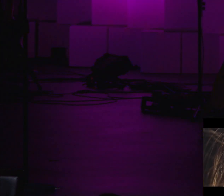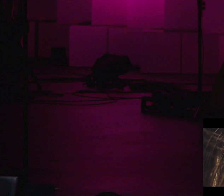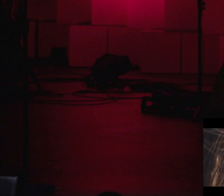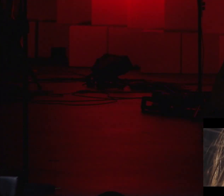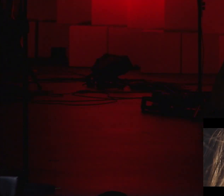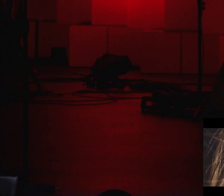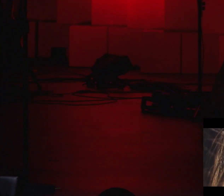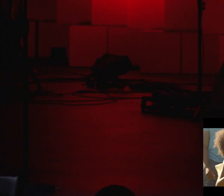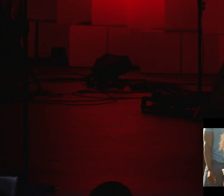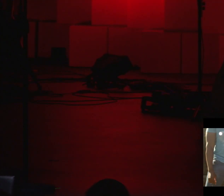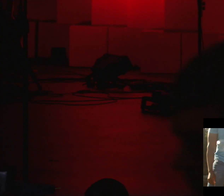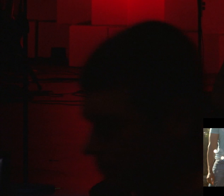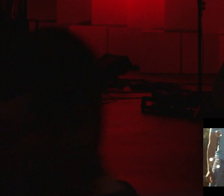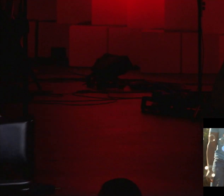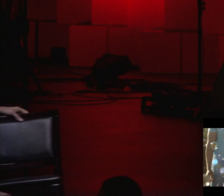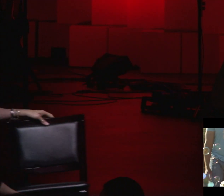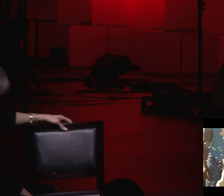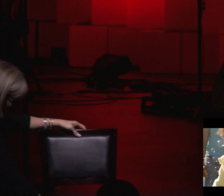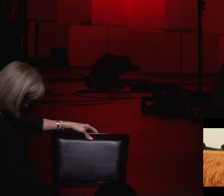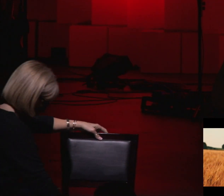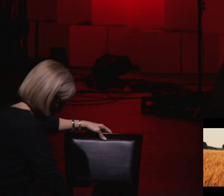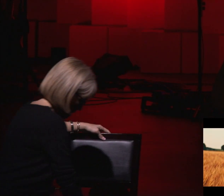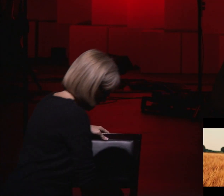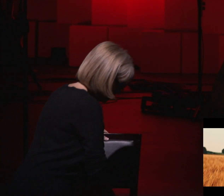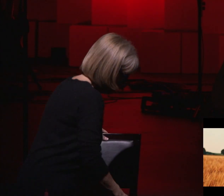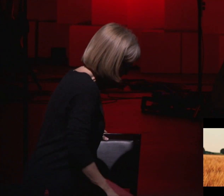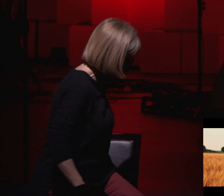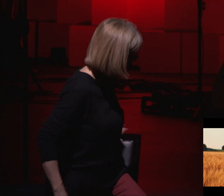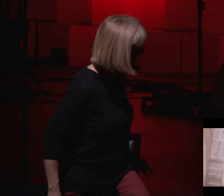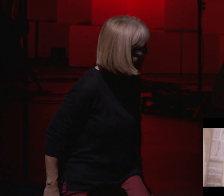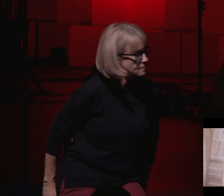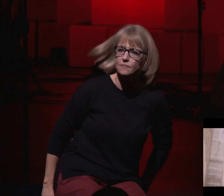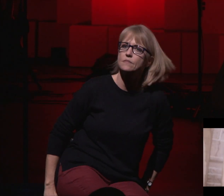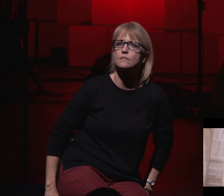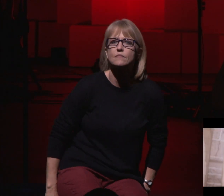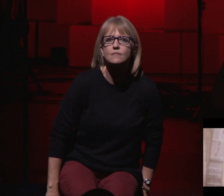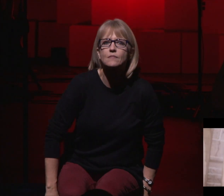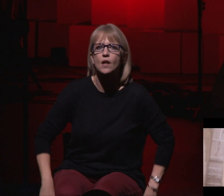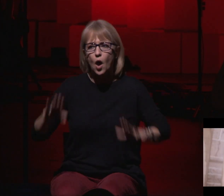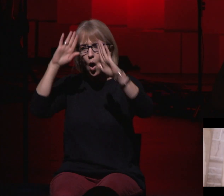hope, joy, peace, forgiveness.